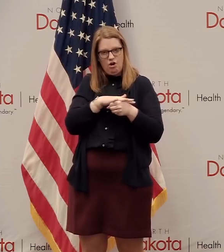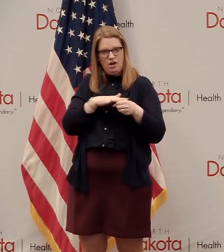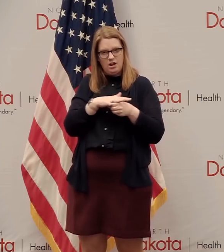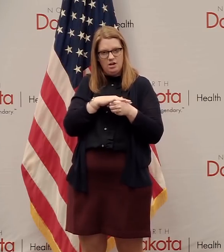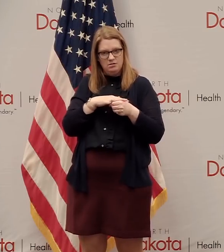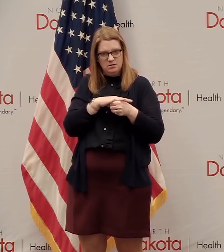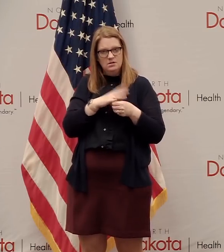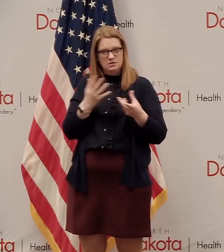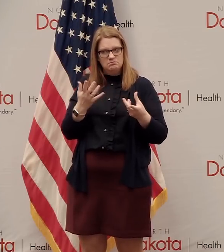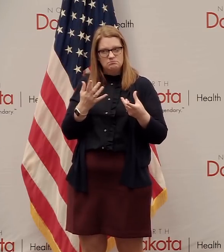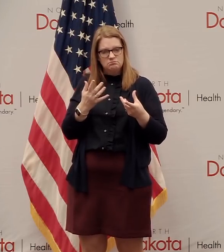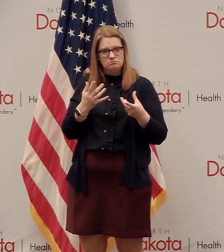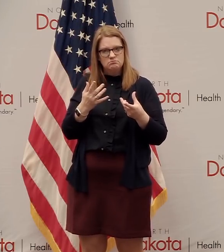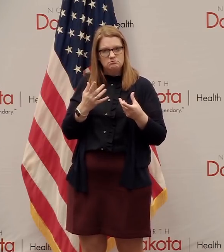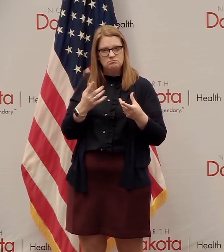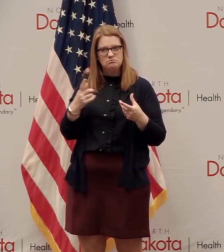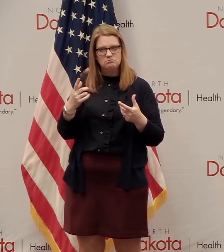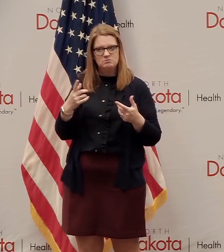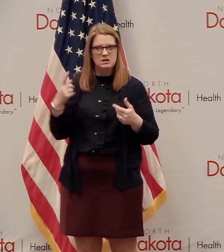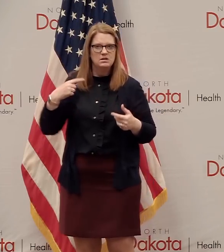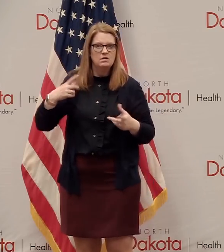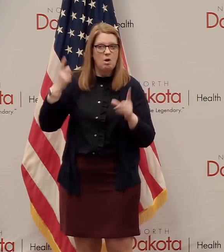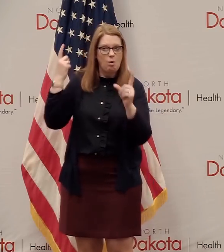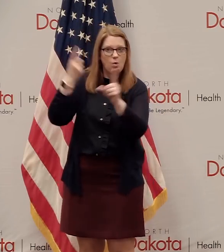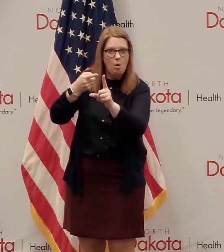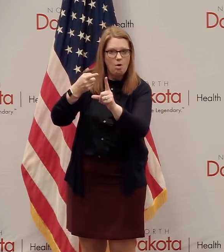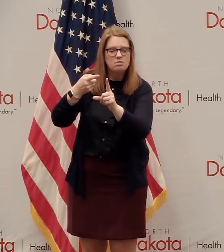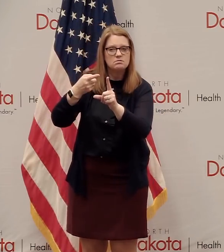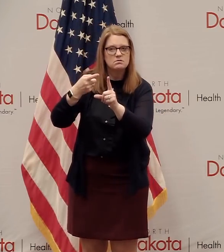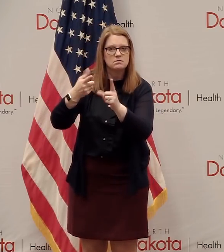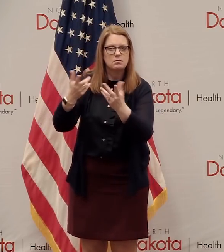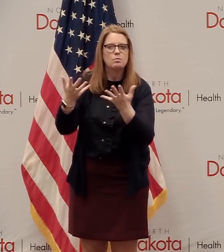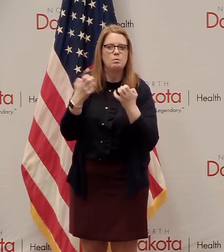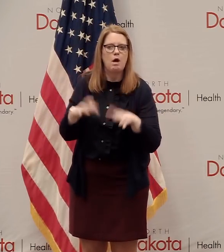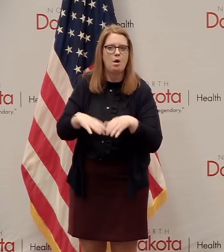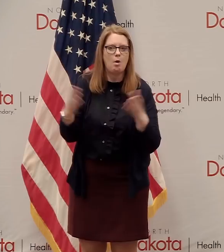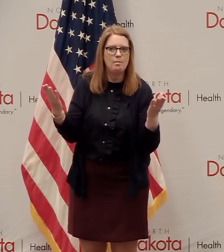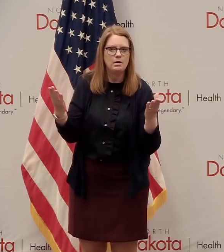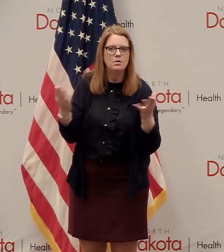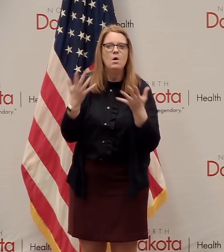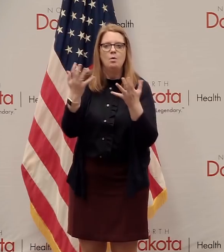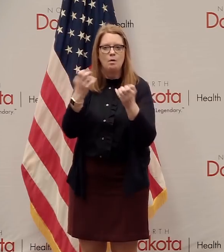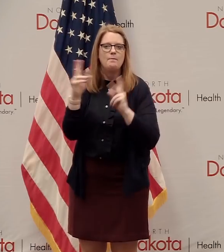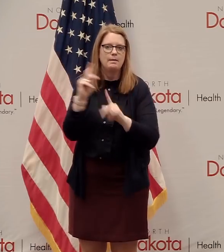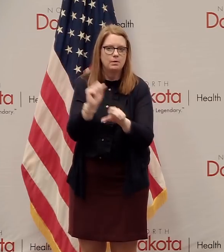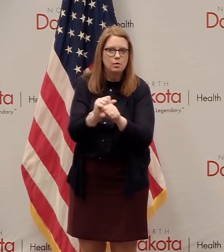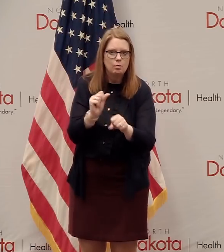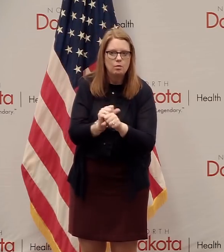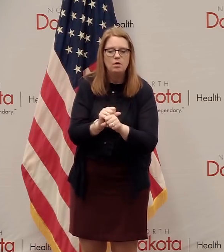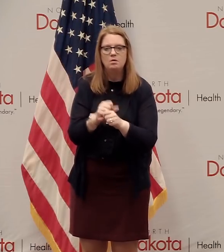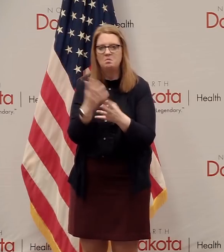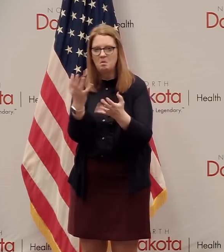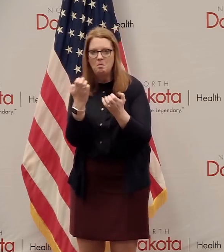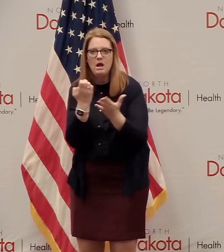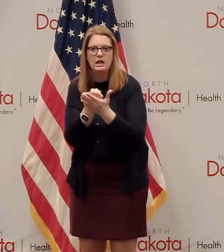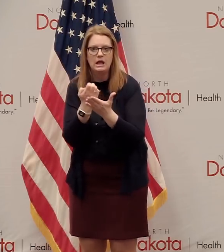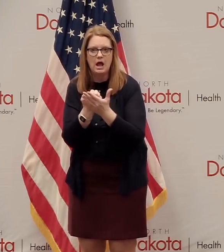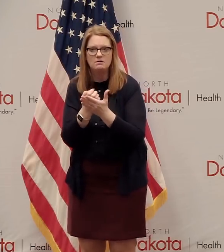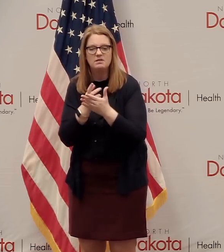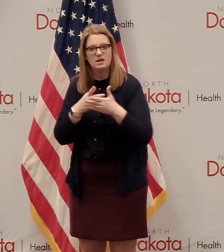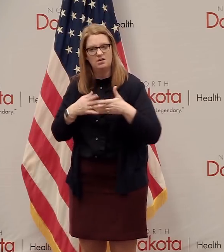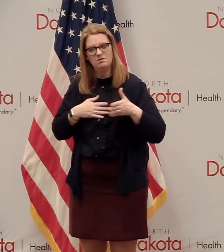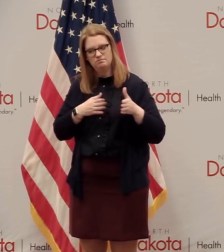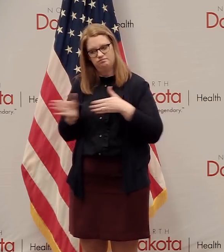weekend, that everybody wants the same thing, is to safely reopen our economy and get Americans back to work and get our economy back on